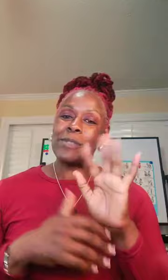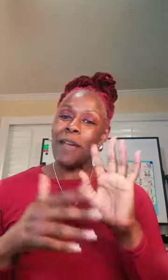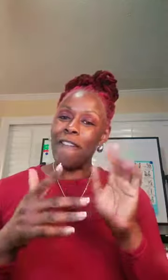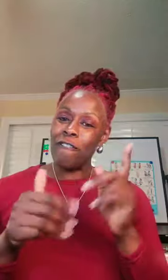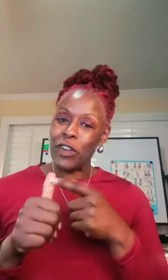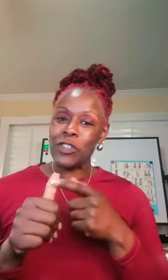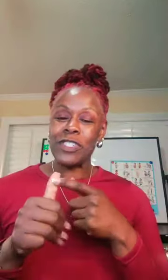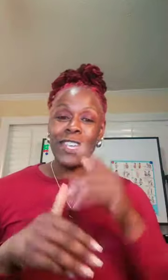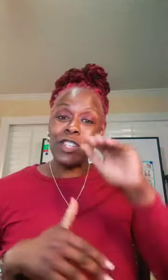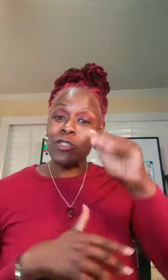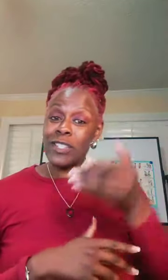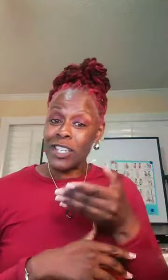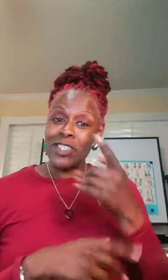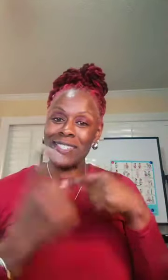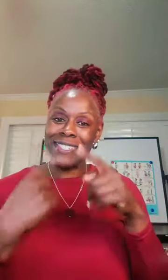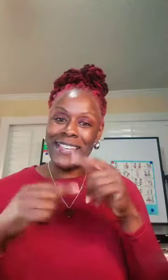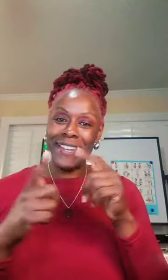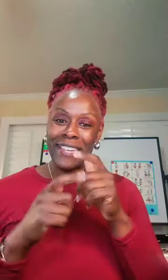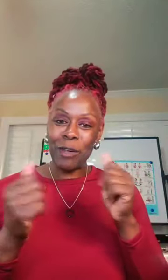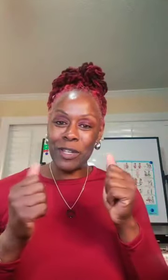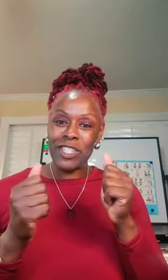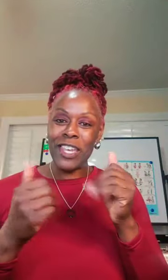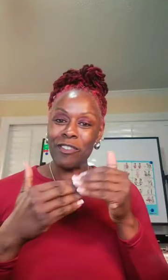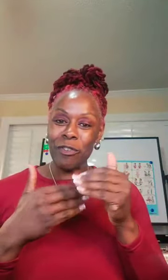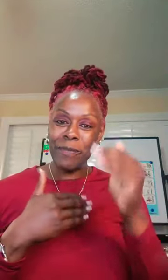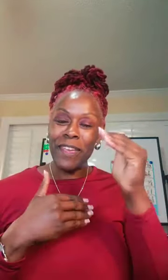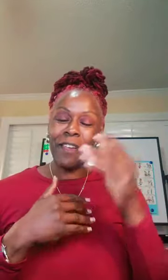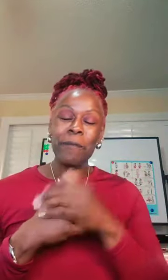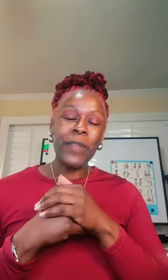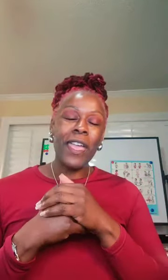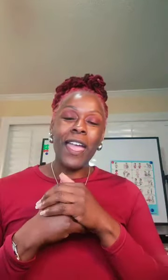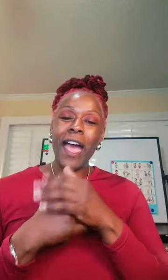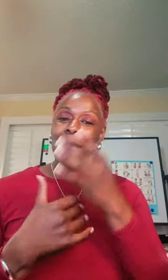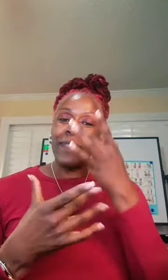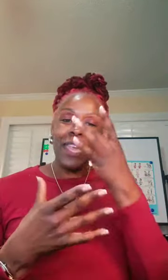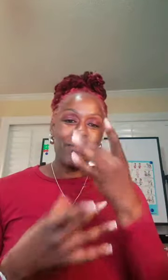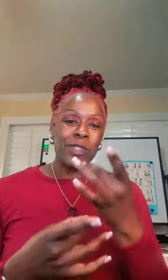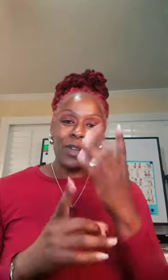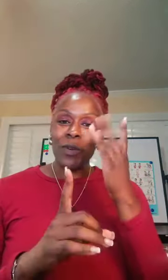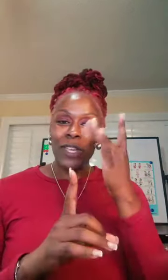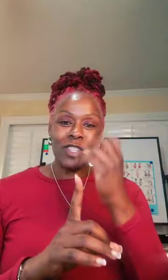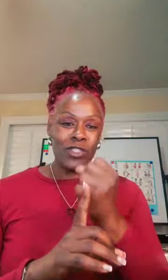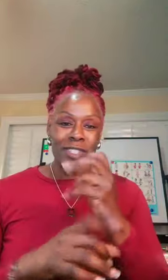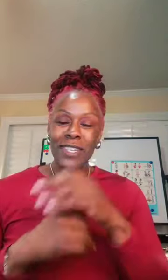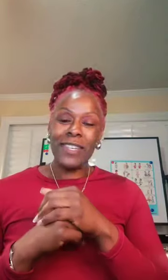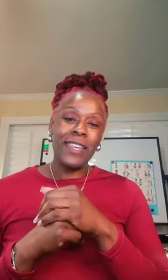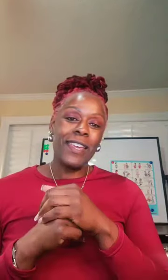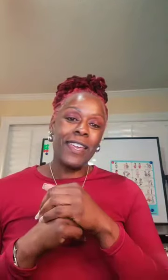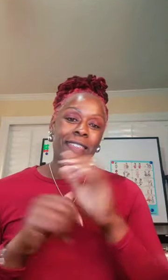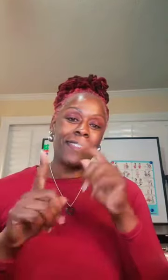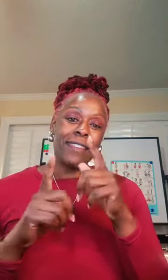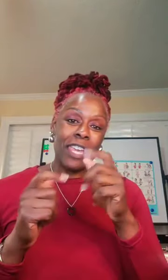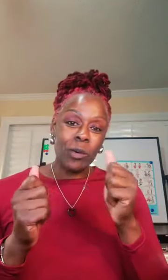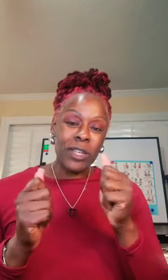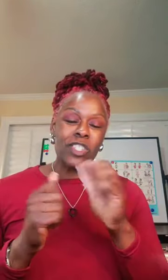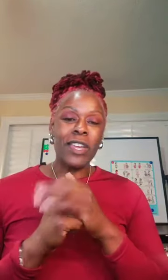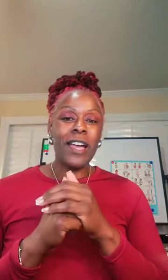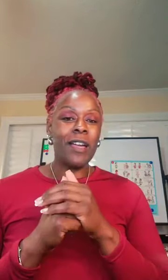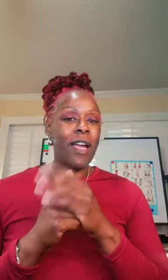my first introduction to sign language. And from there, I became so interested in the language. I